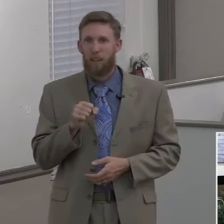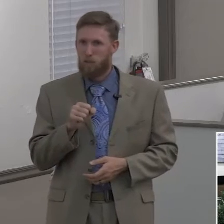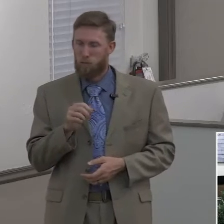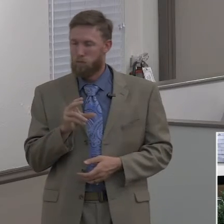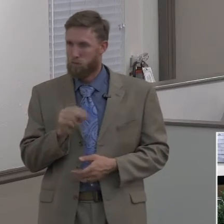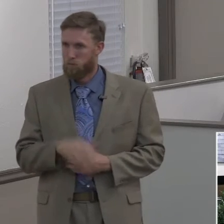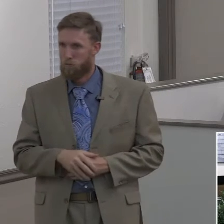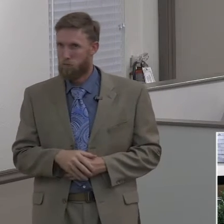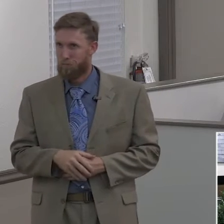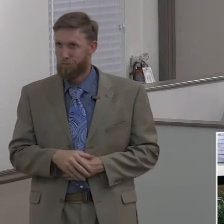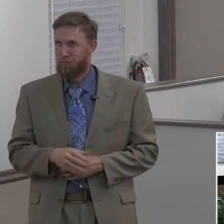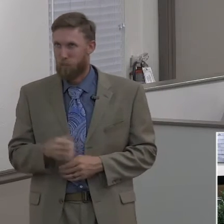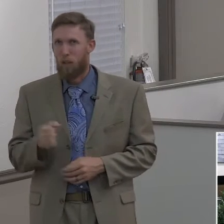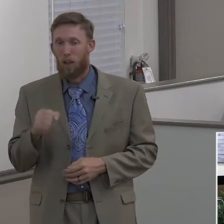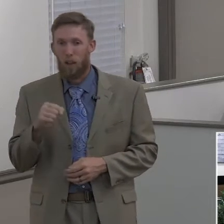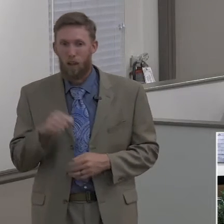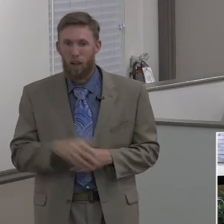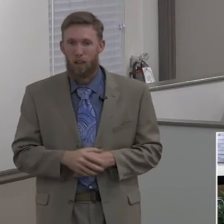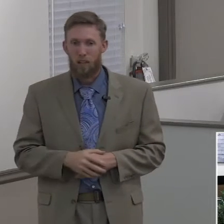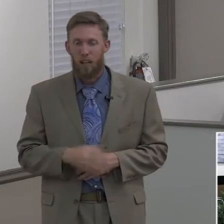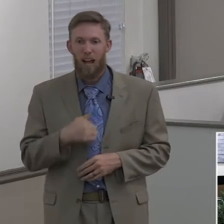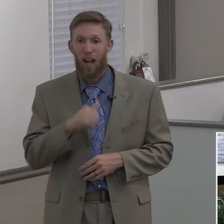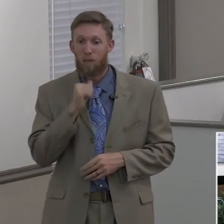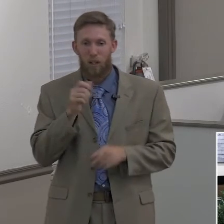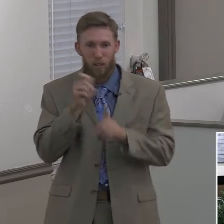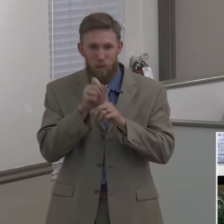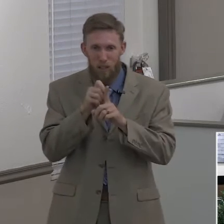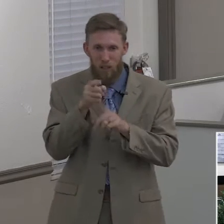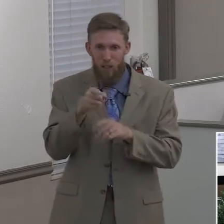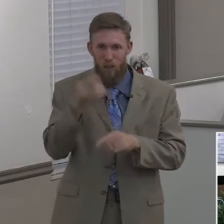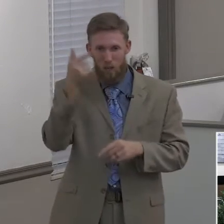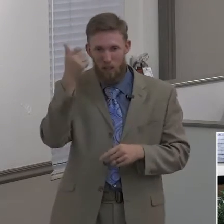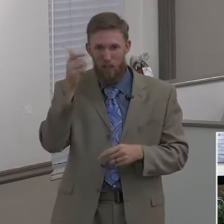okay. And Jan, I wasn't going to pick on you this time because Jamie's not here.